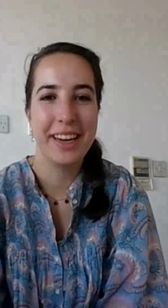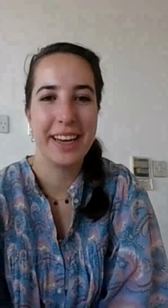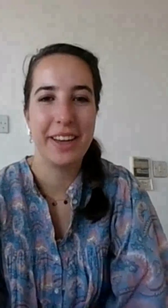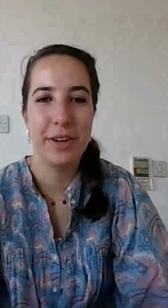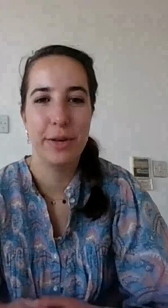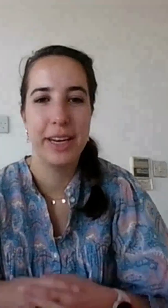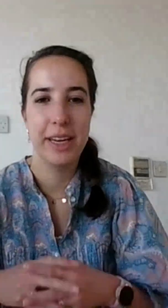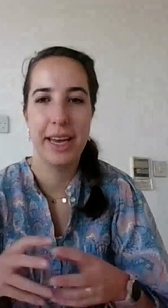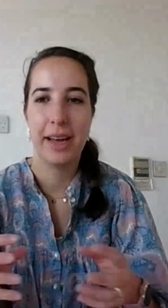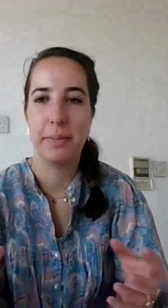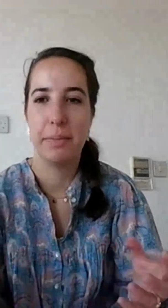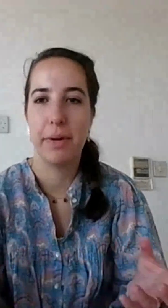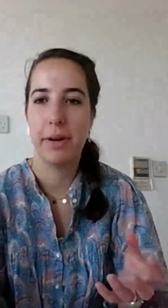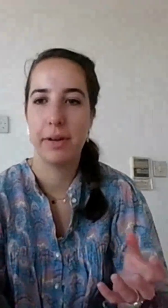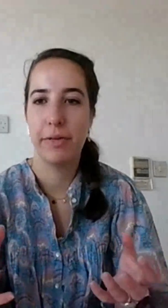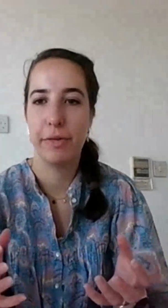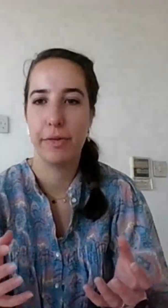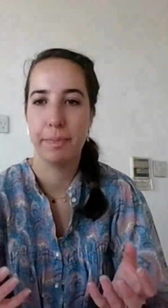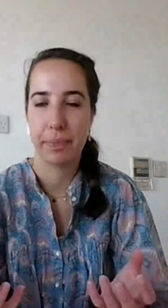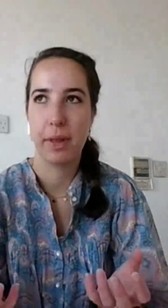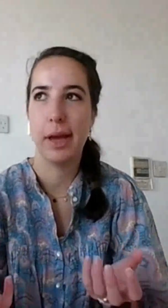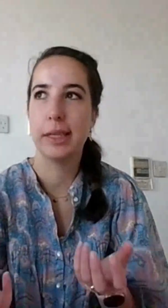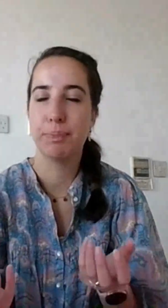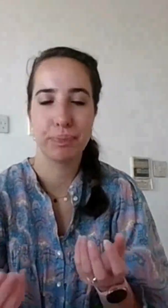It's good to hear that you are really part